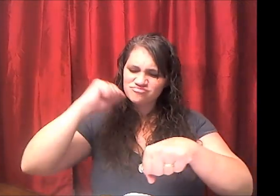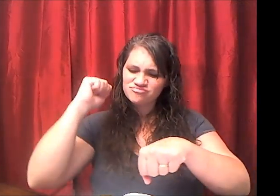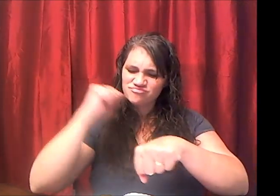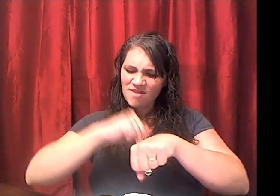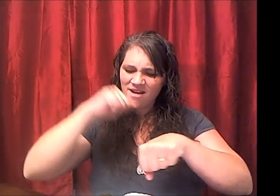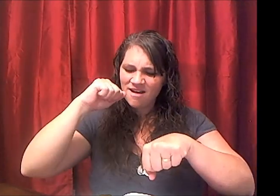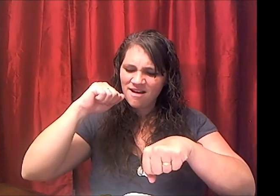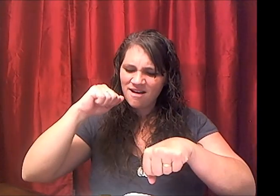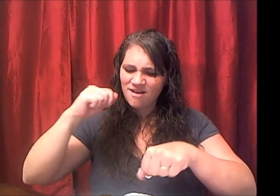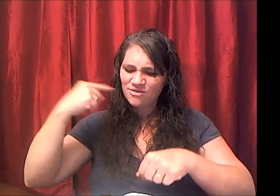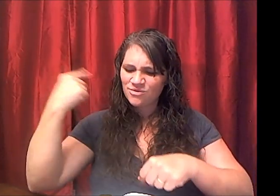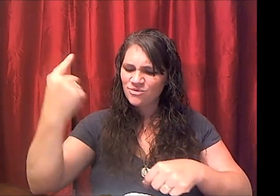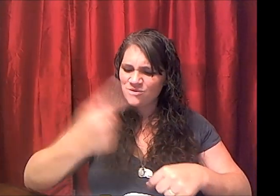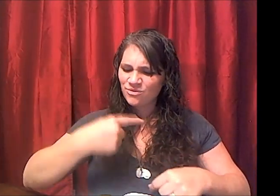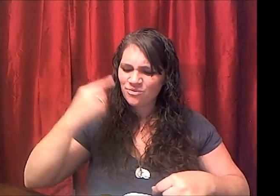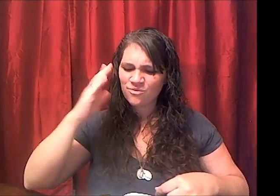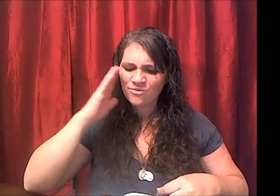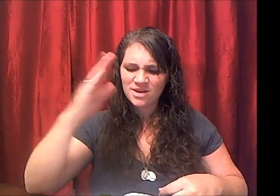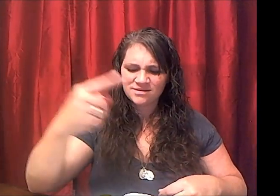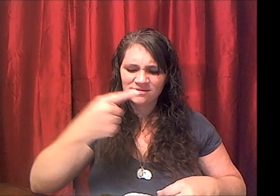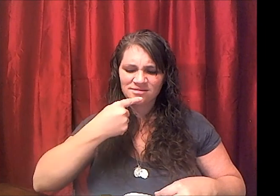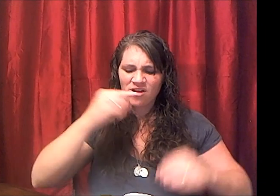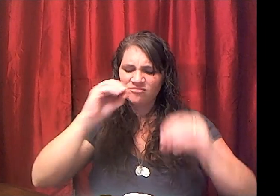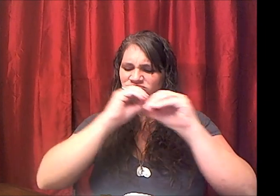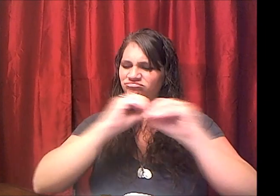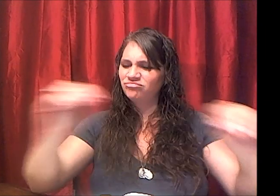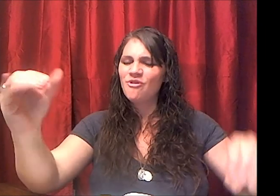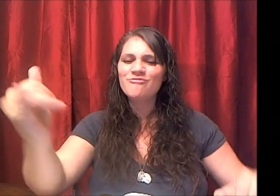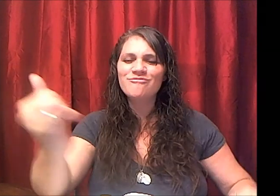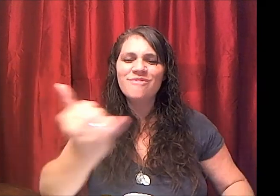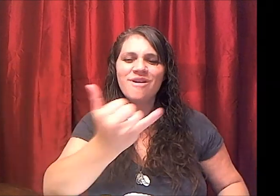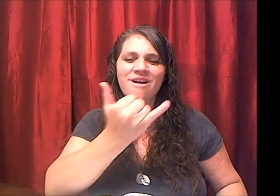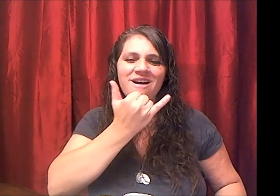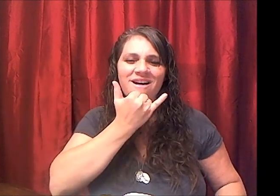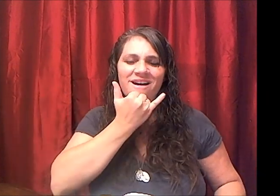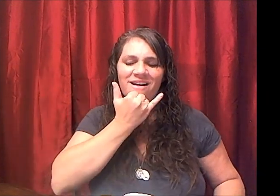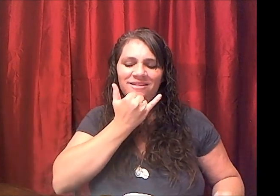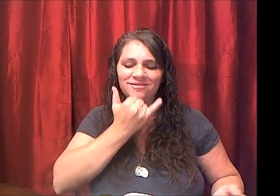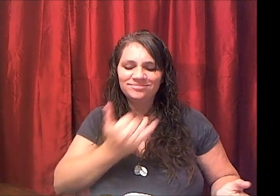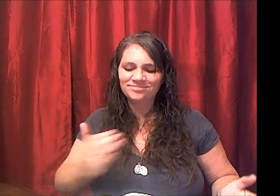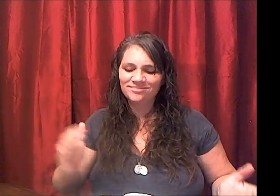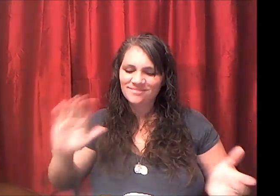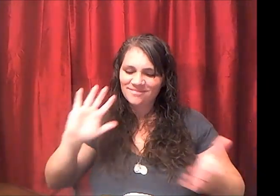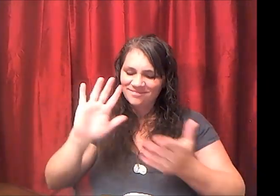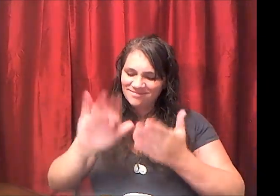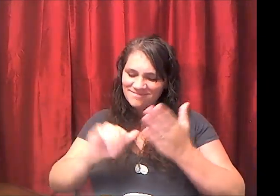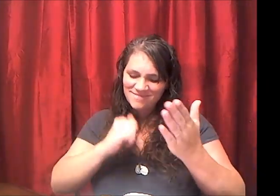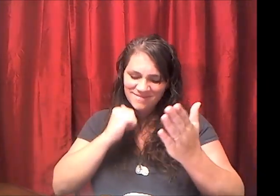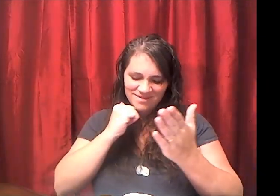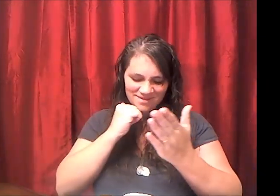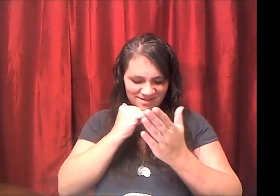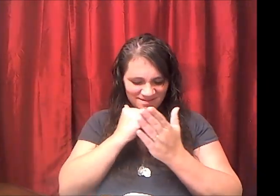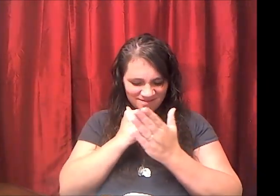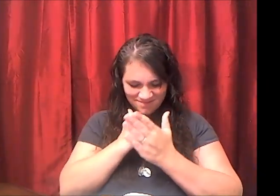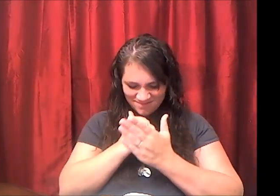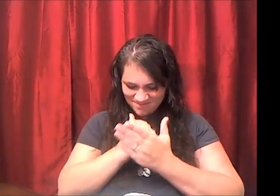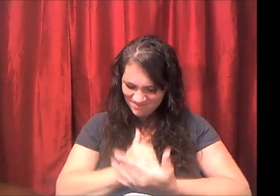One of these days, I'll replace this dreaded arm of mine. When I do, I'll cut you down. No more is that